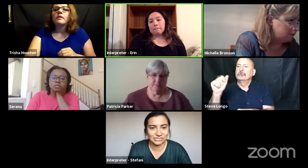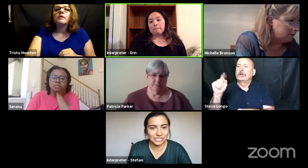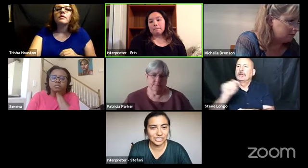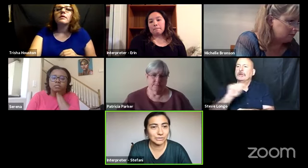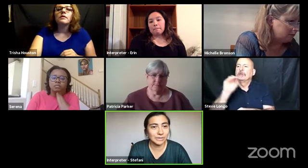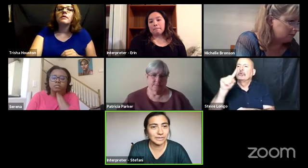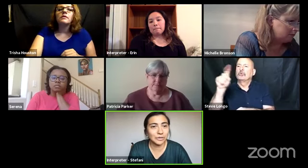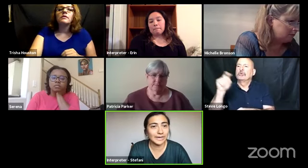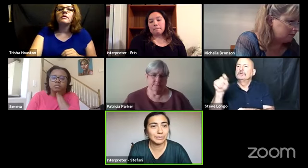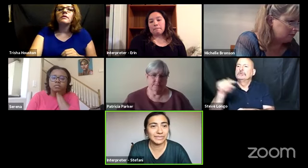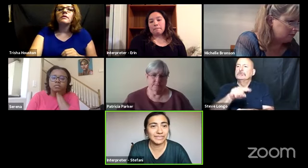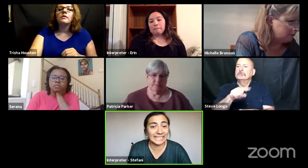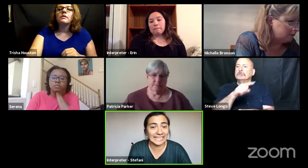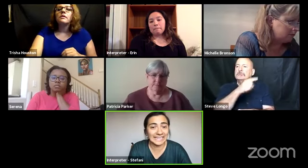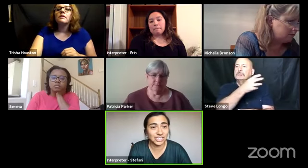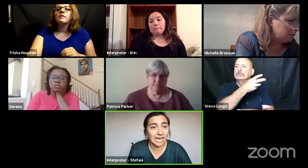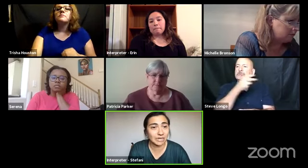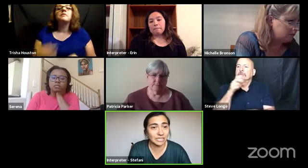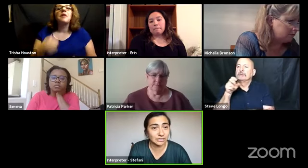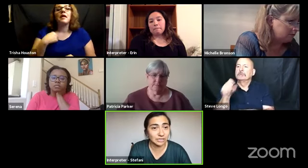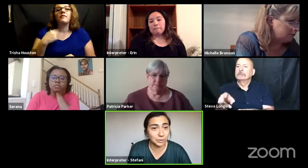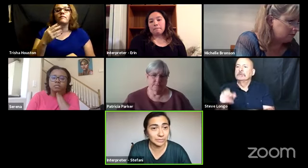Trisha, do you want me to go ahead and put the link in the chat box here on Zoom?